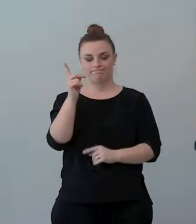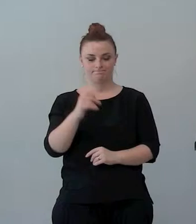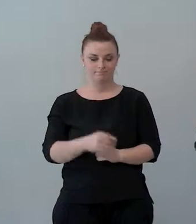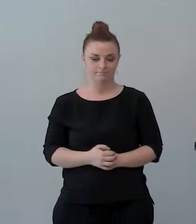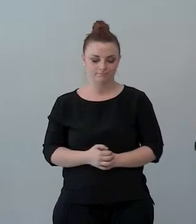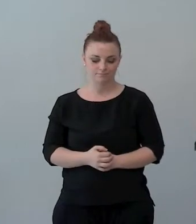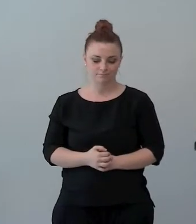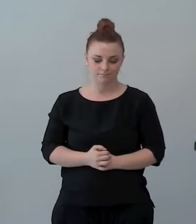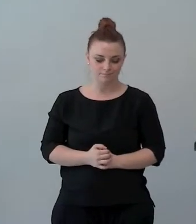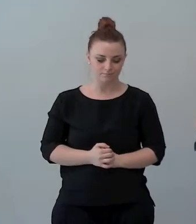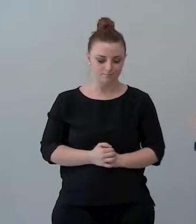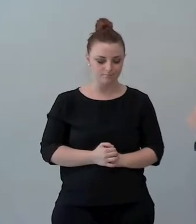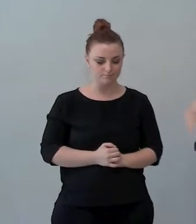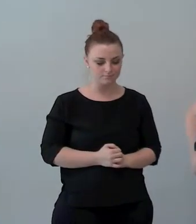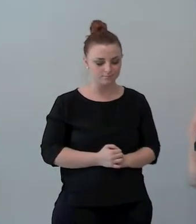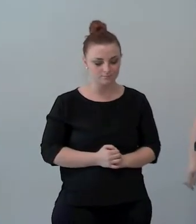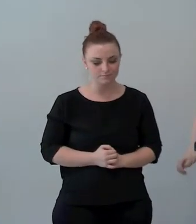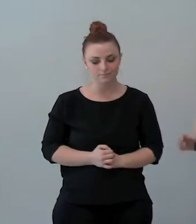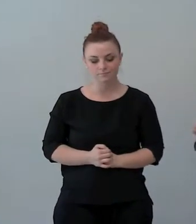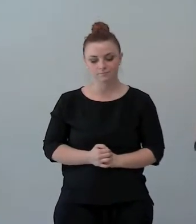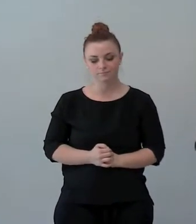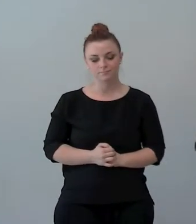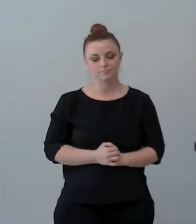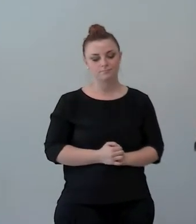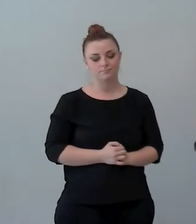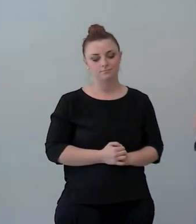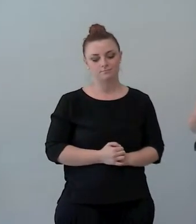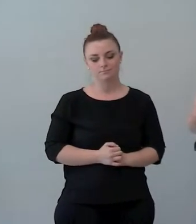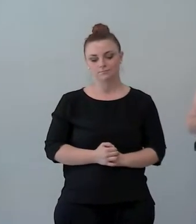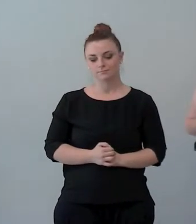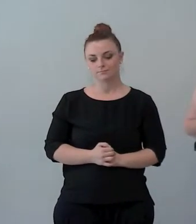verse before this one gives us context.